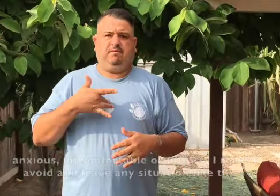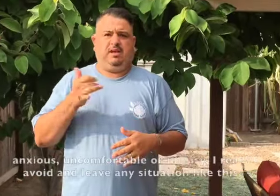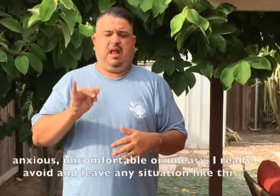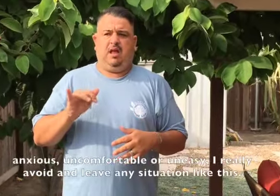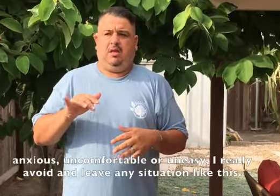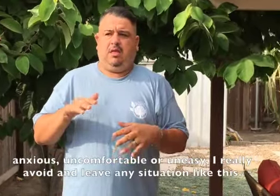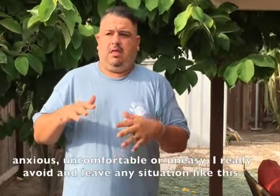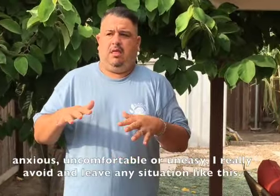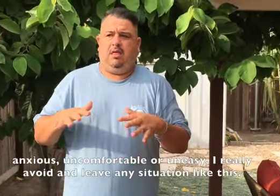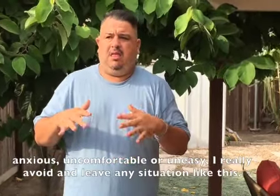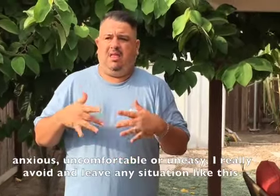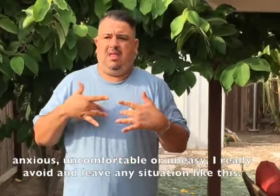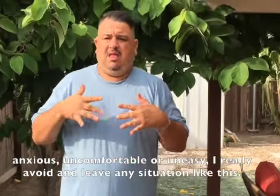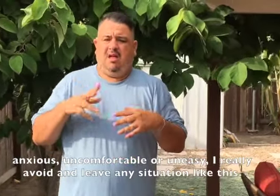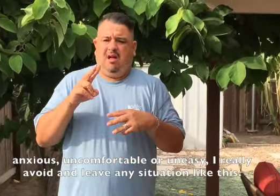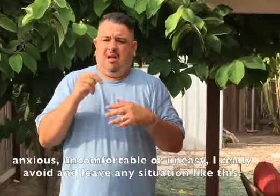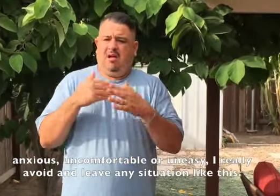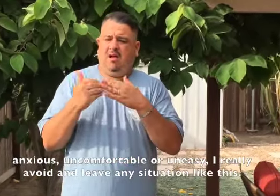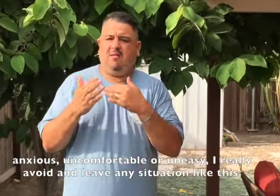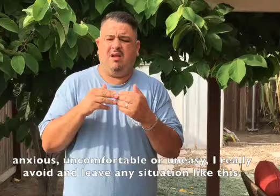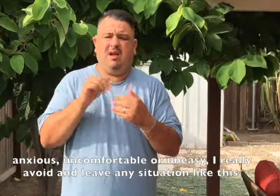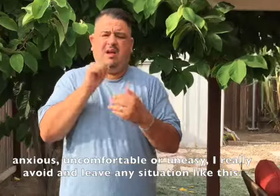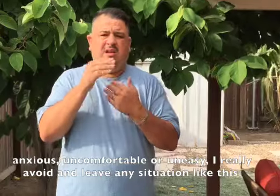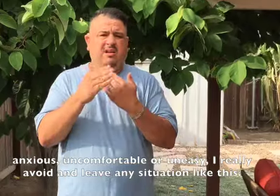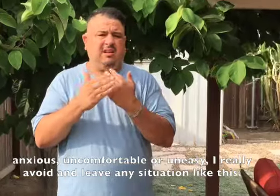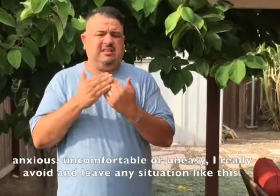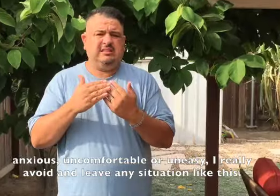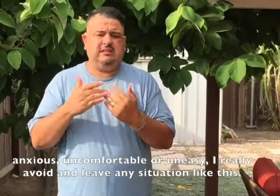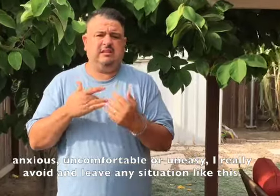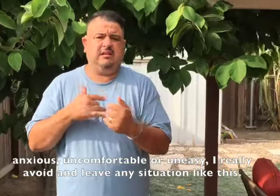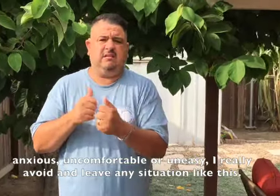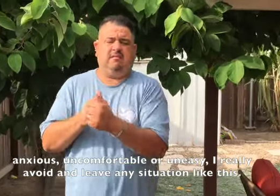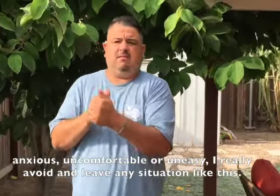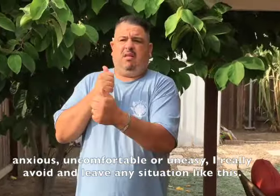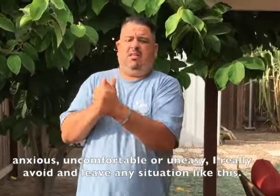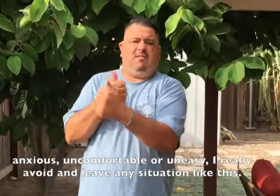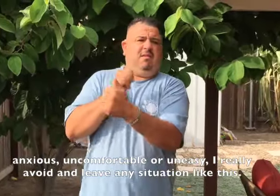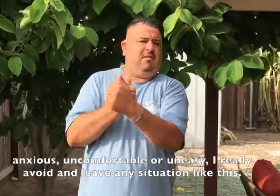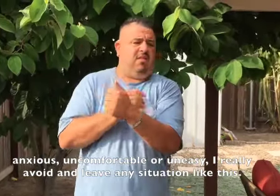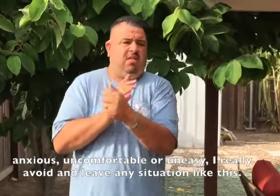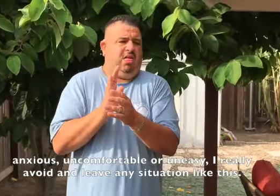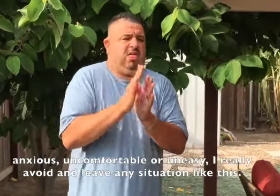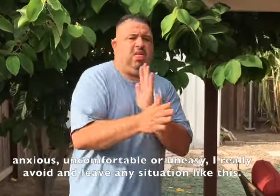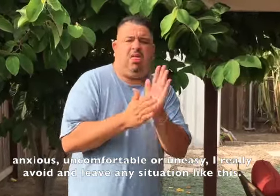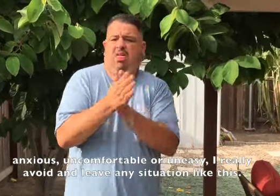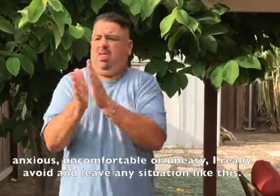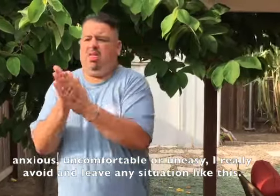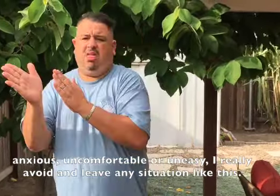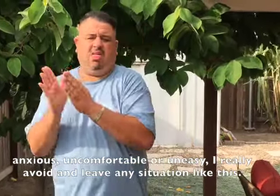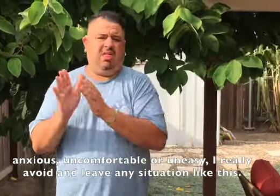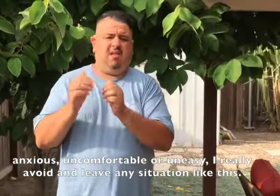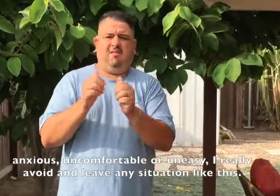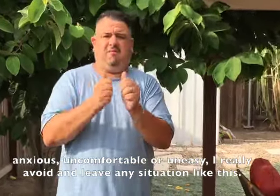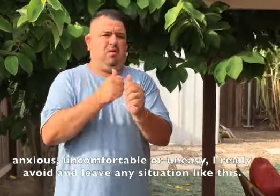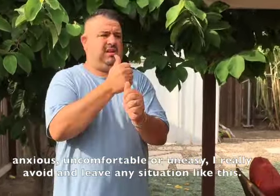I feel anxious, uncomfortable, or uneasy. I really avoid it and leave the situation. More like